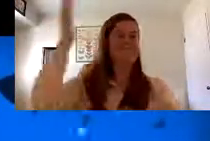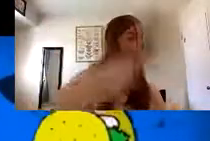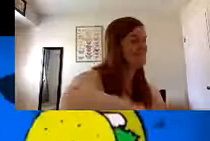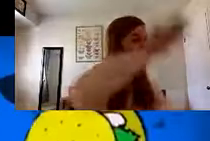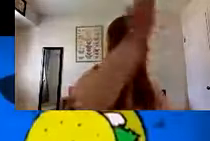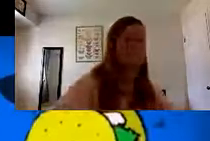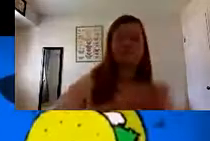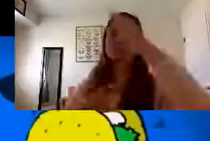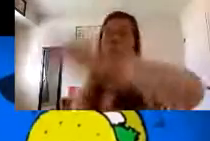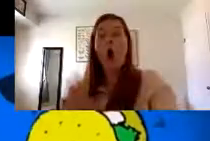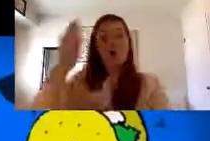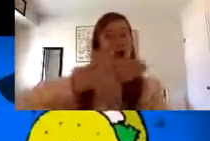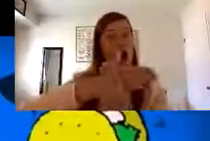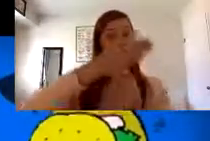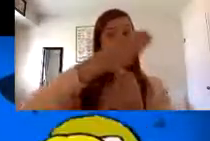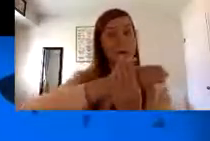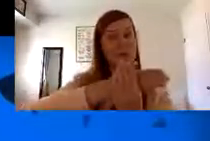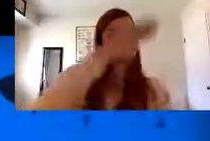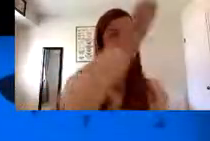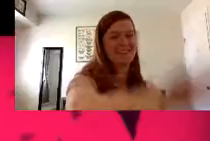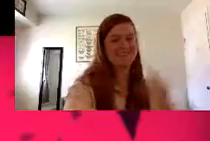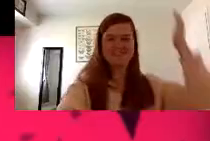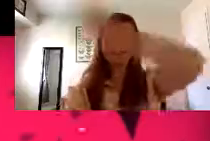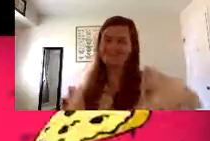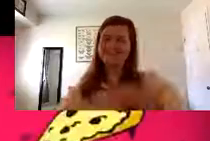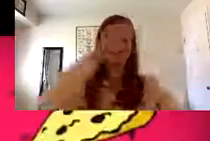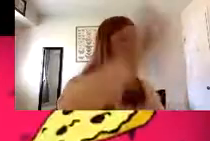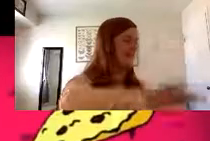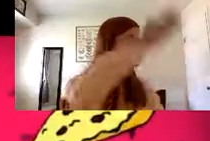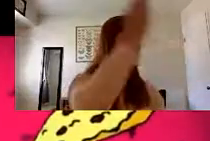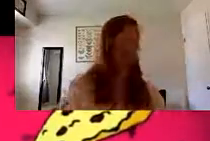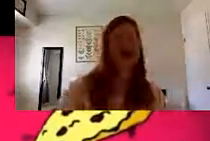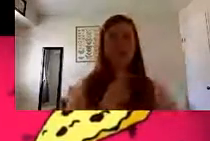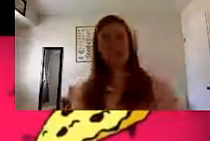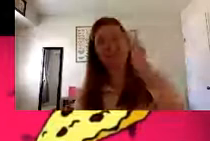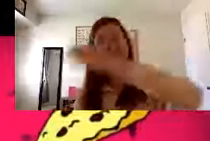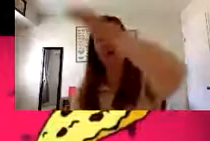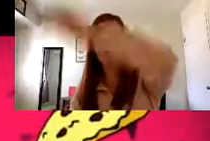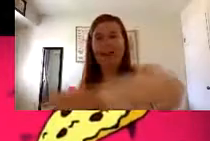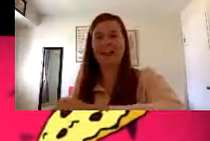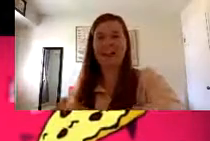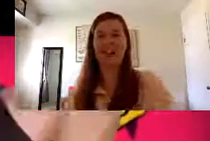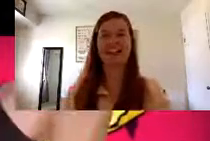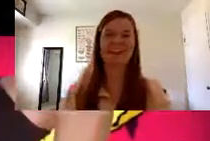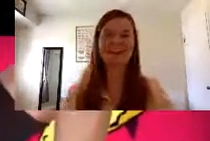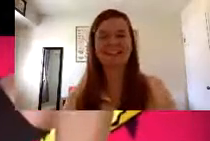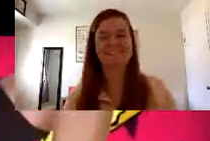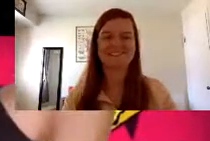eat those every single day. But then I had a pizza slice, and it blew me away.